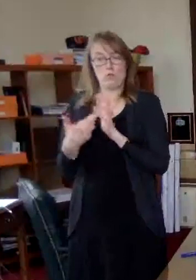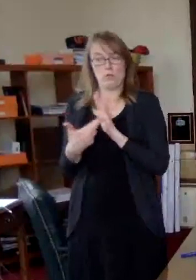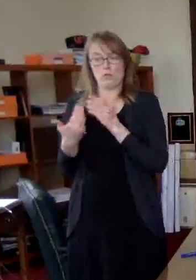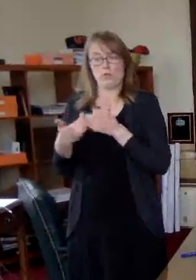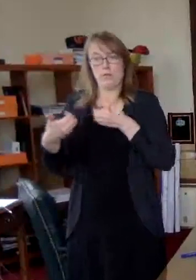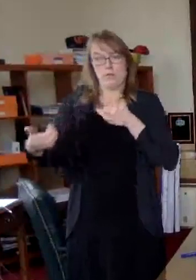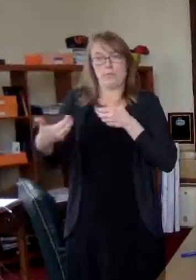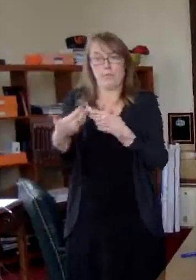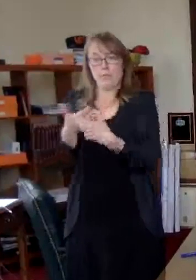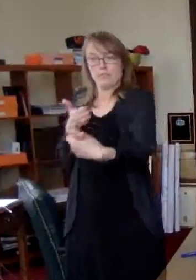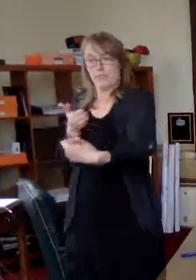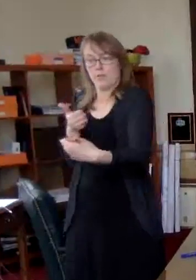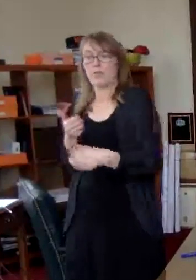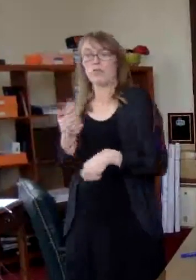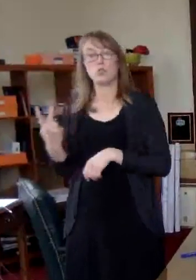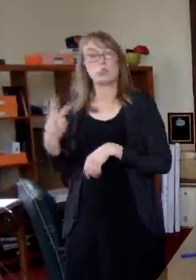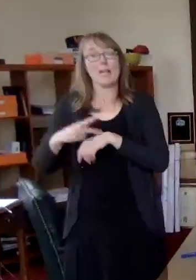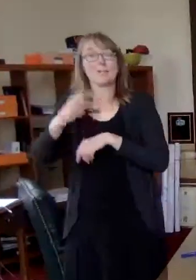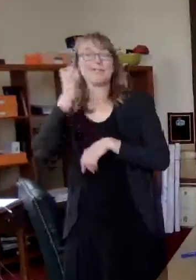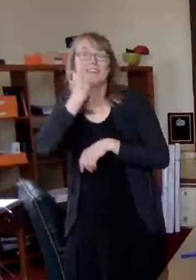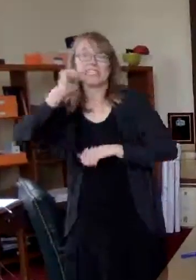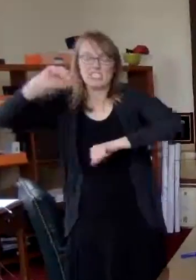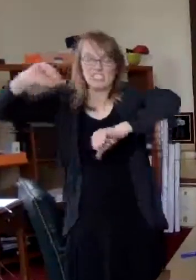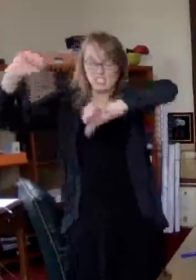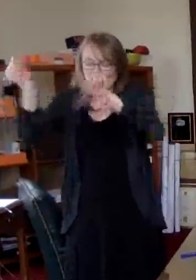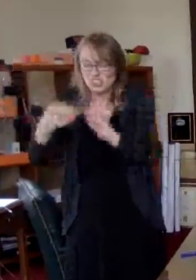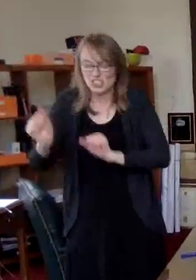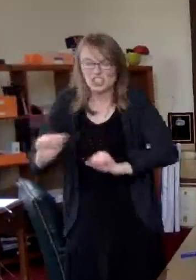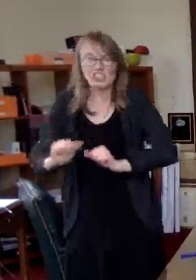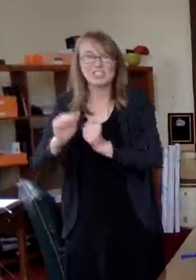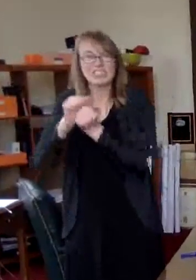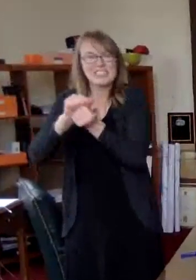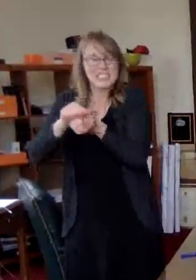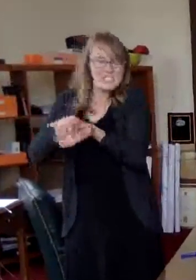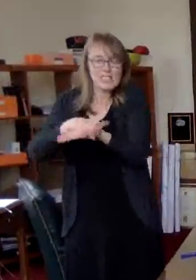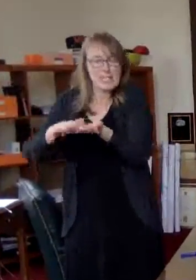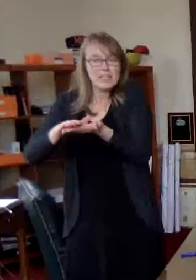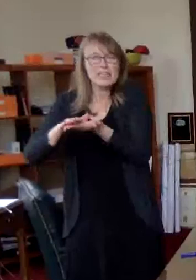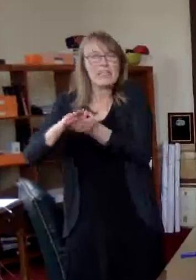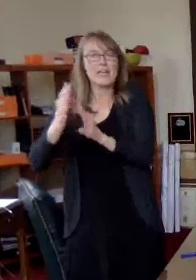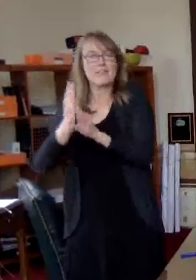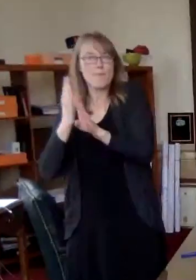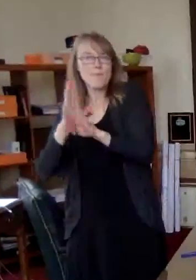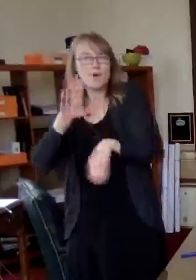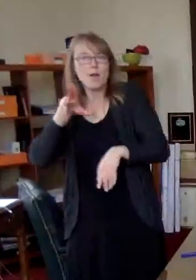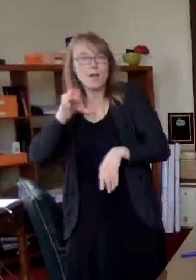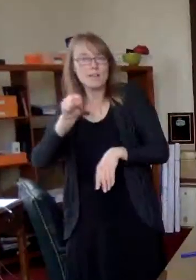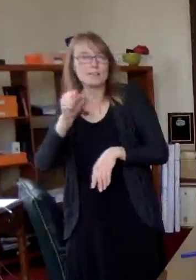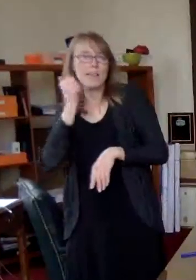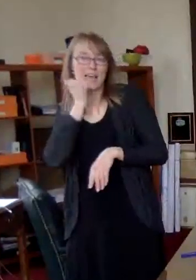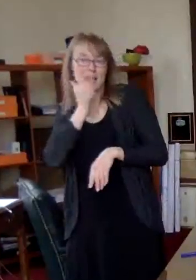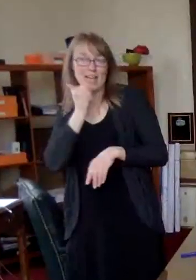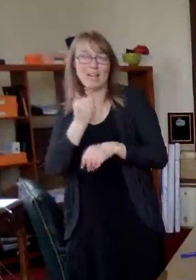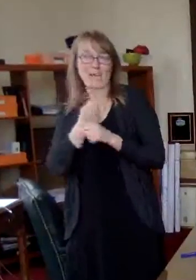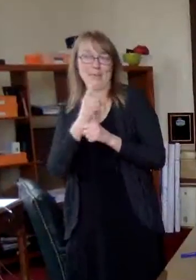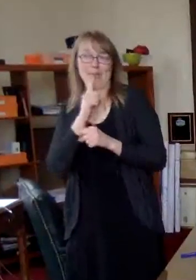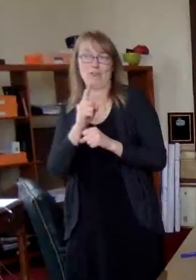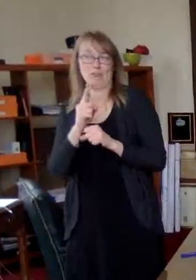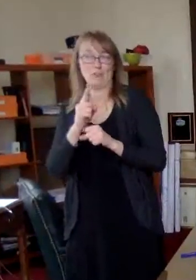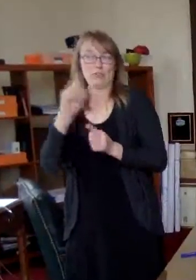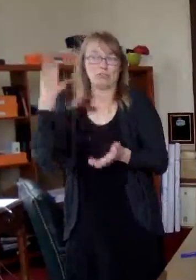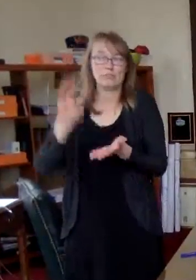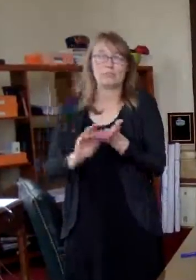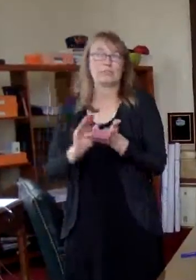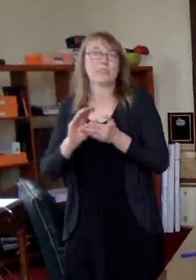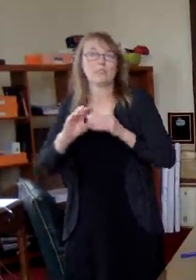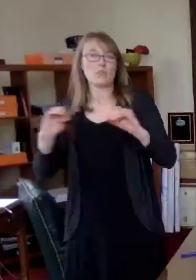getting fully cleaned twice a day, disinfected, so that is not an issue. People at Forest